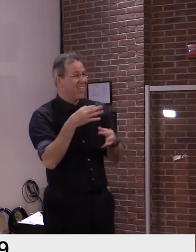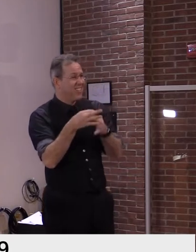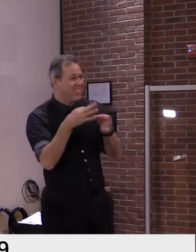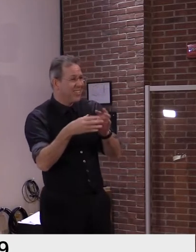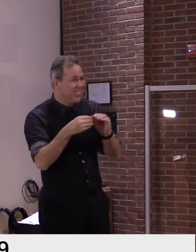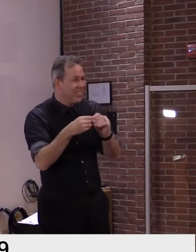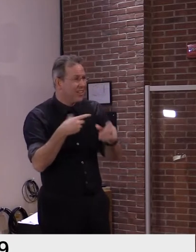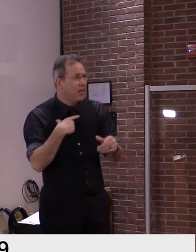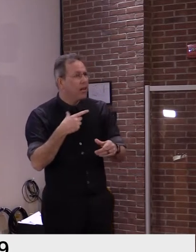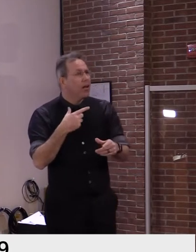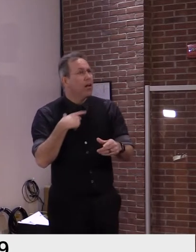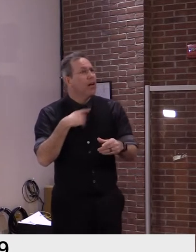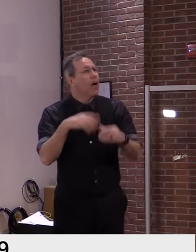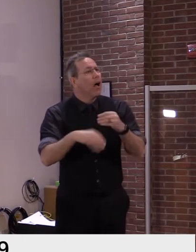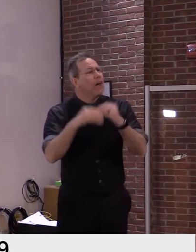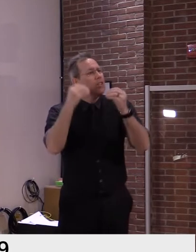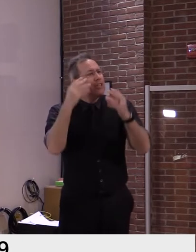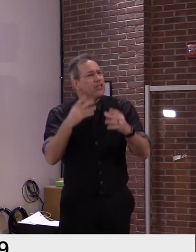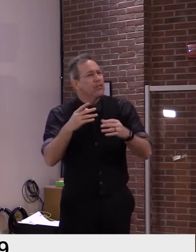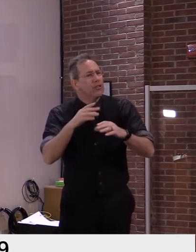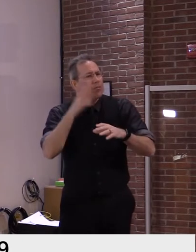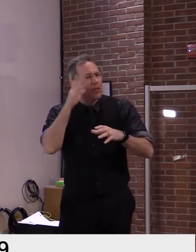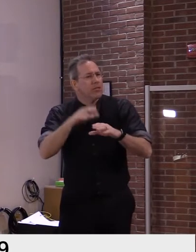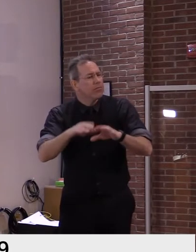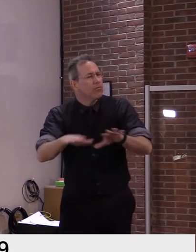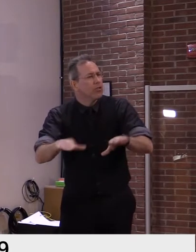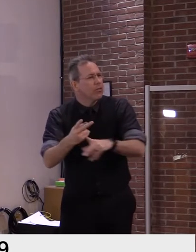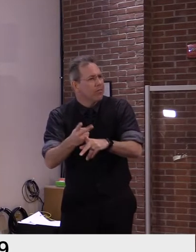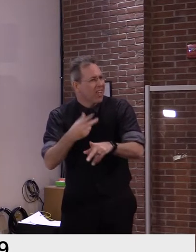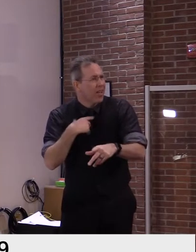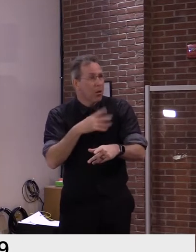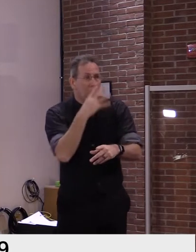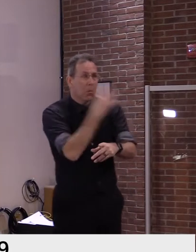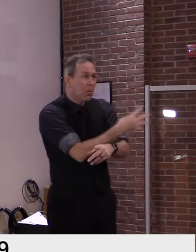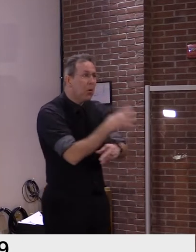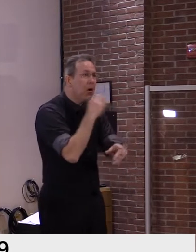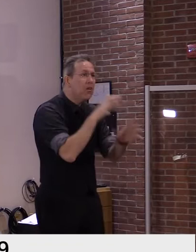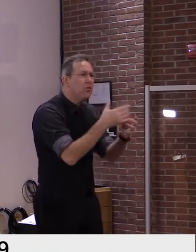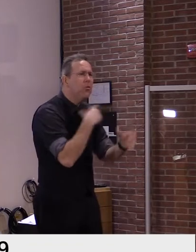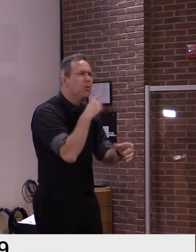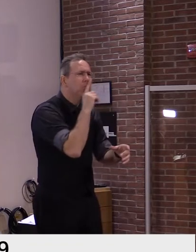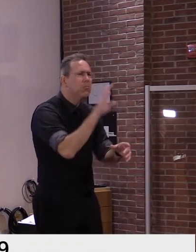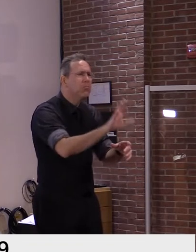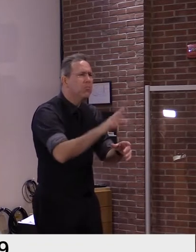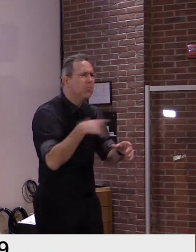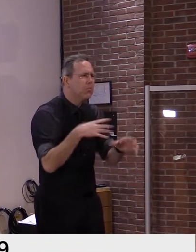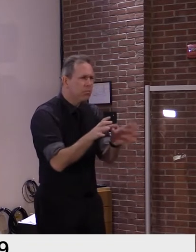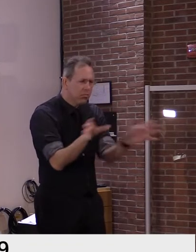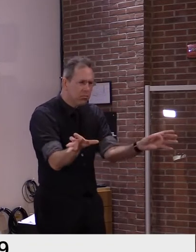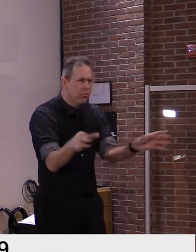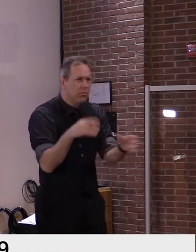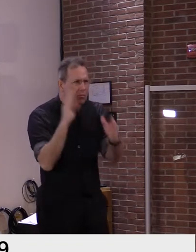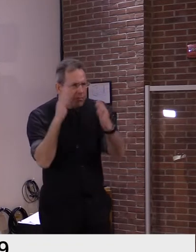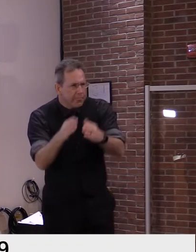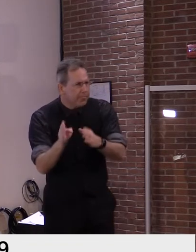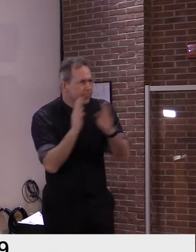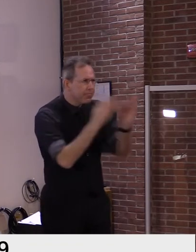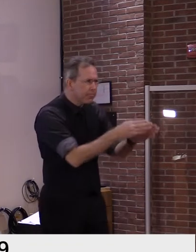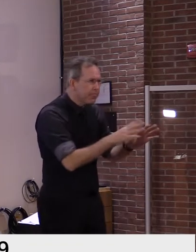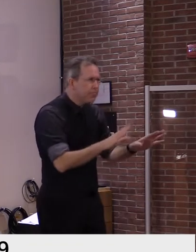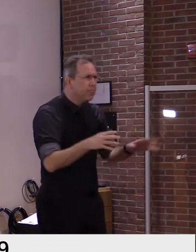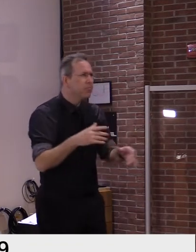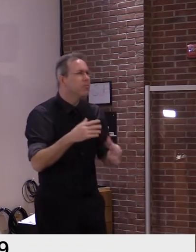So I would say to those, we're looking out for the welfare of those kids as we move